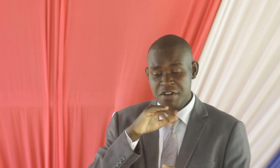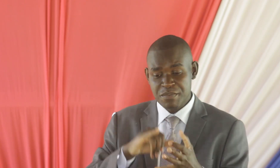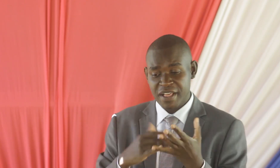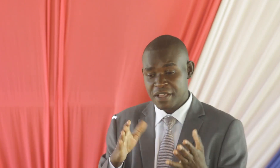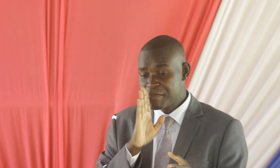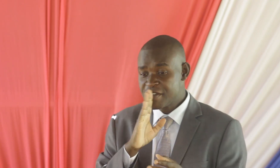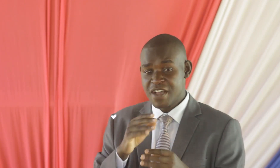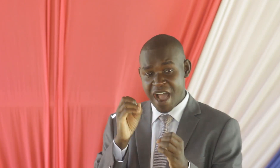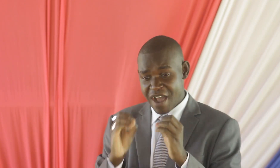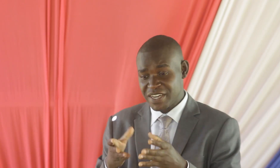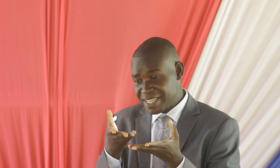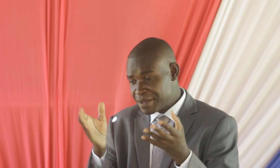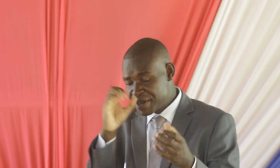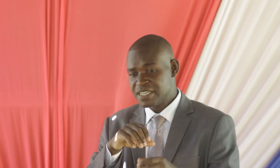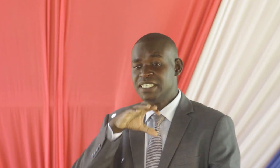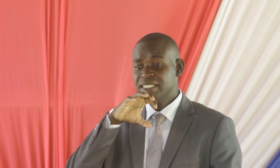from neighbors.